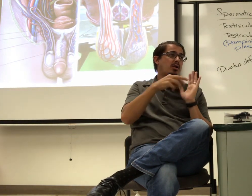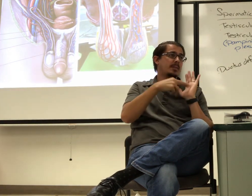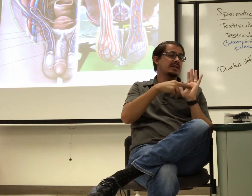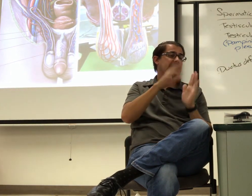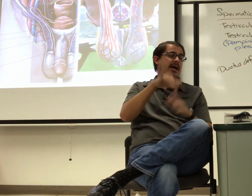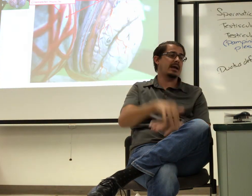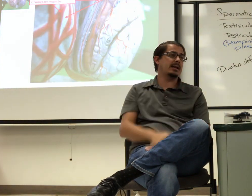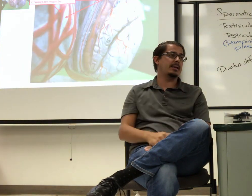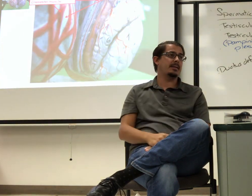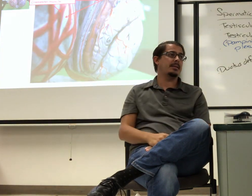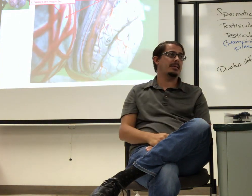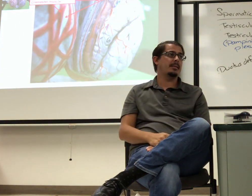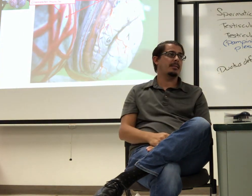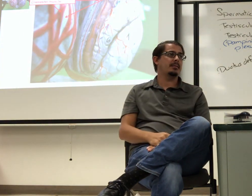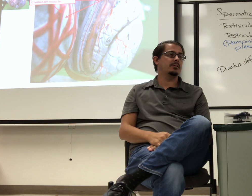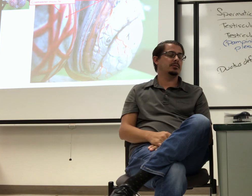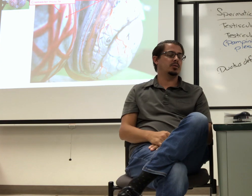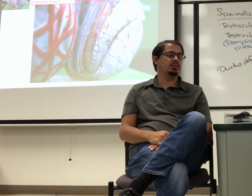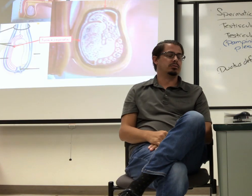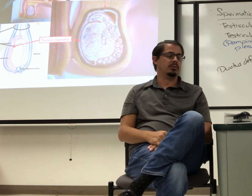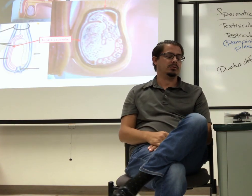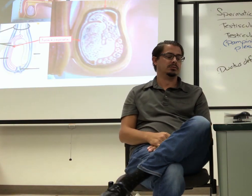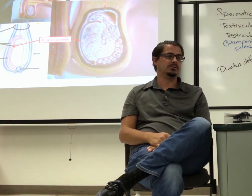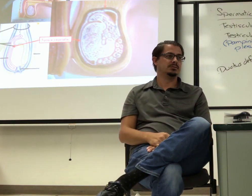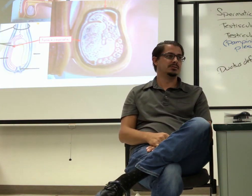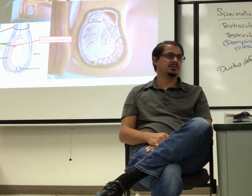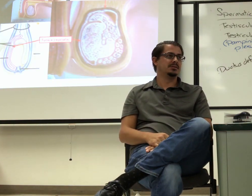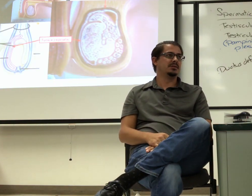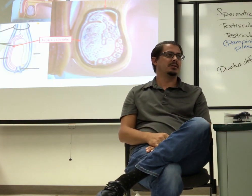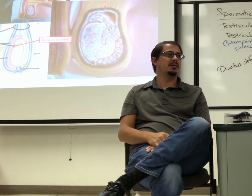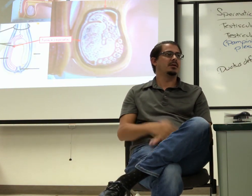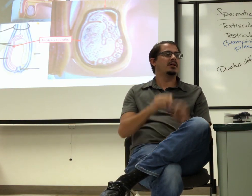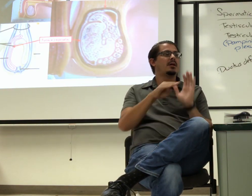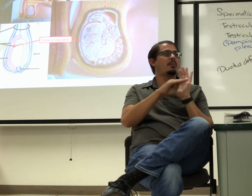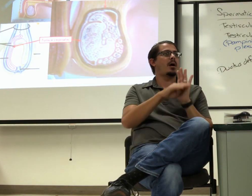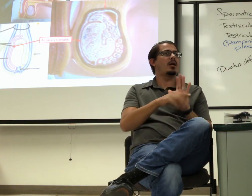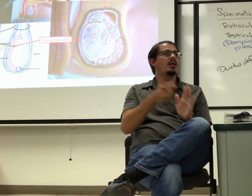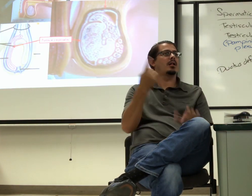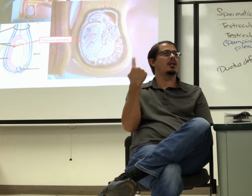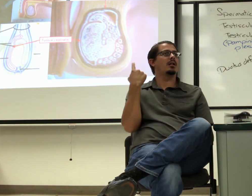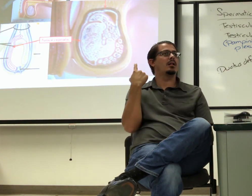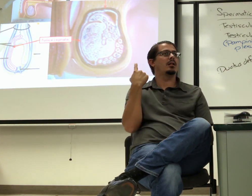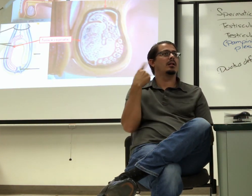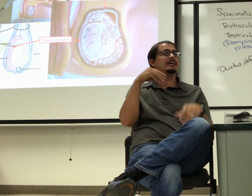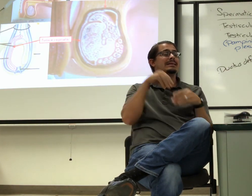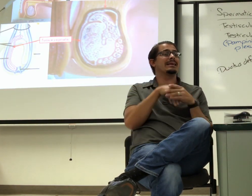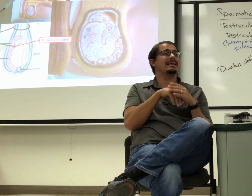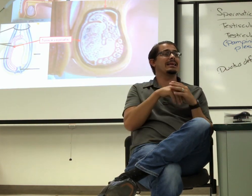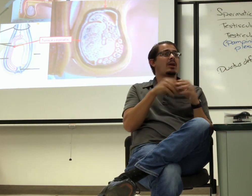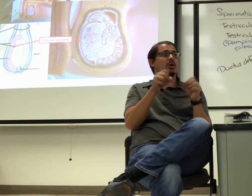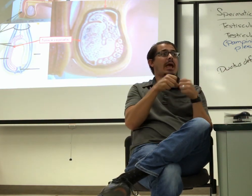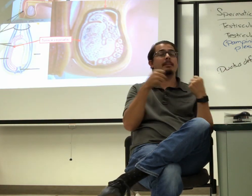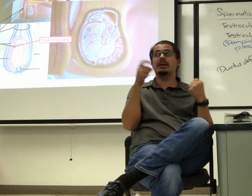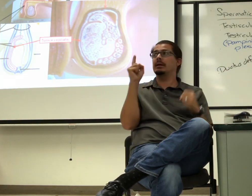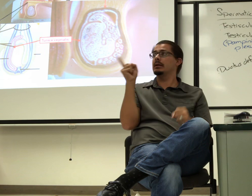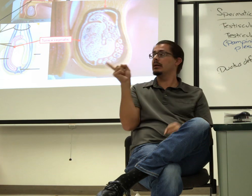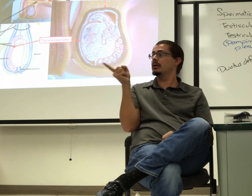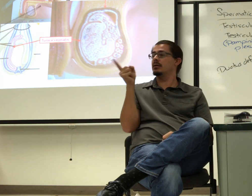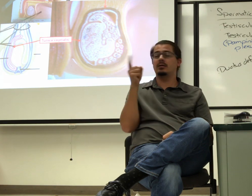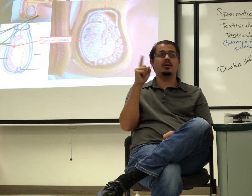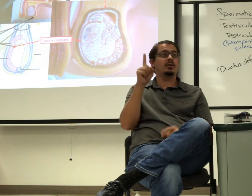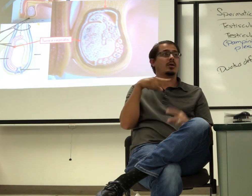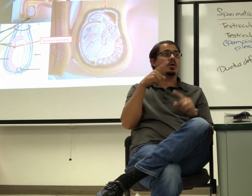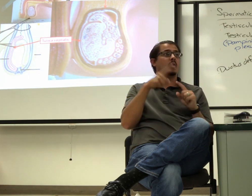representation. All right, the model shown here is in one of our cabinets. What they do is that when they